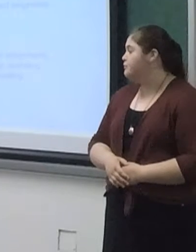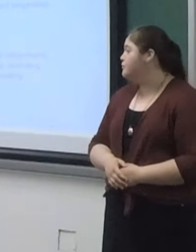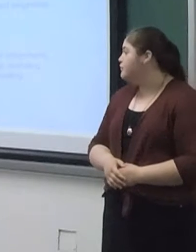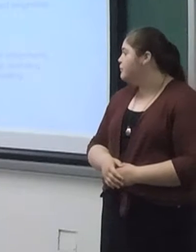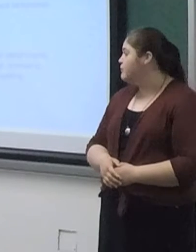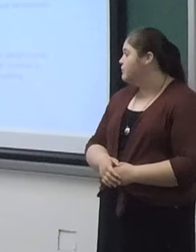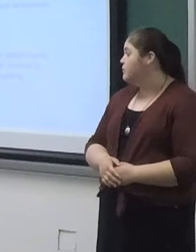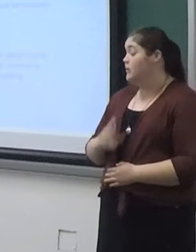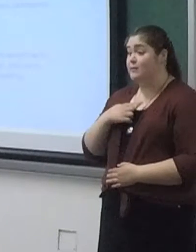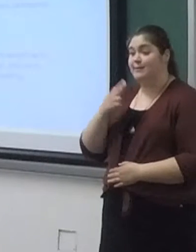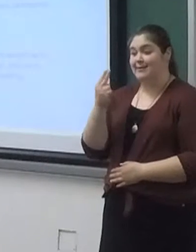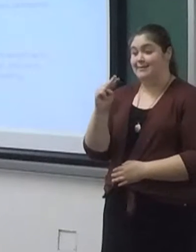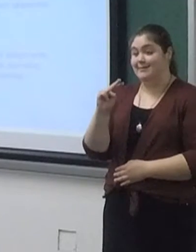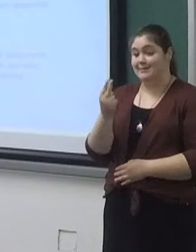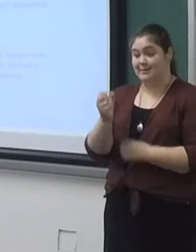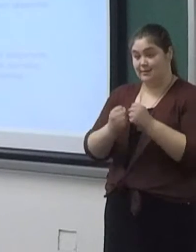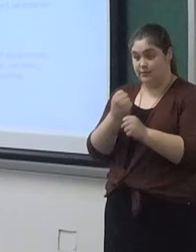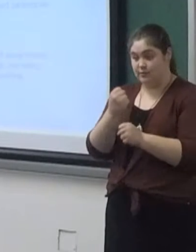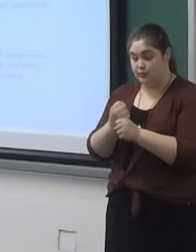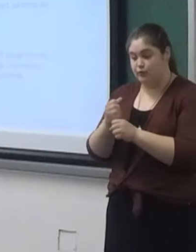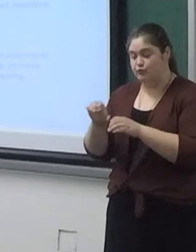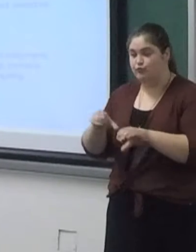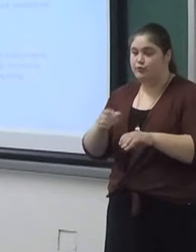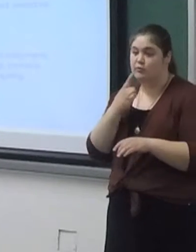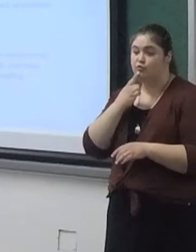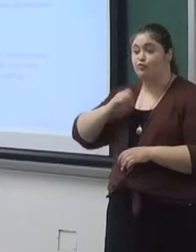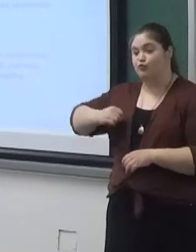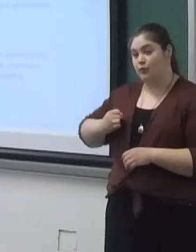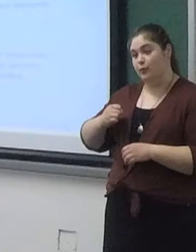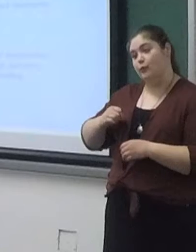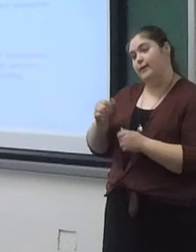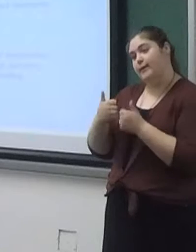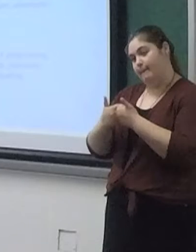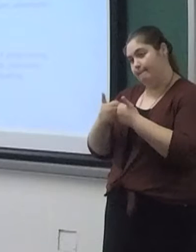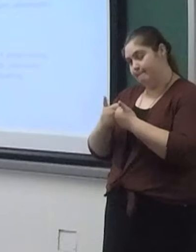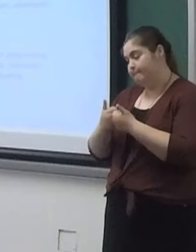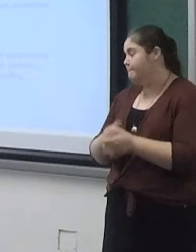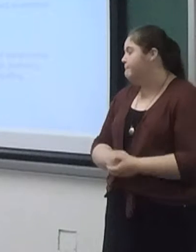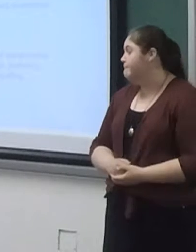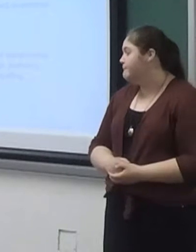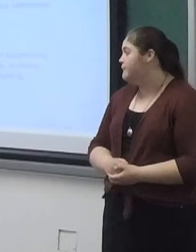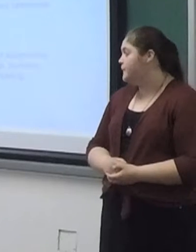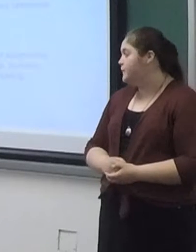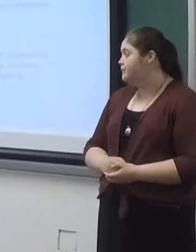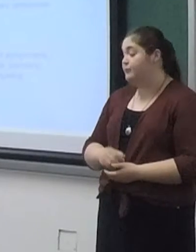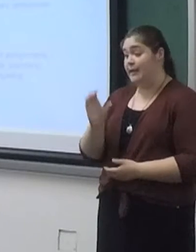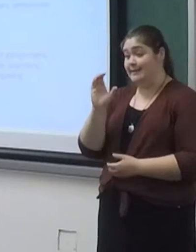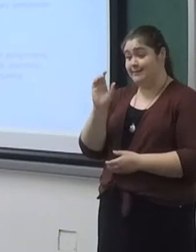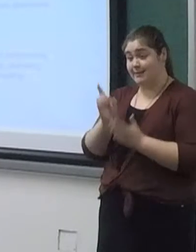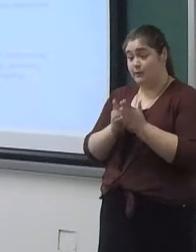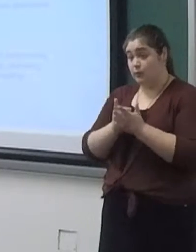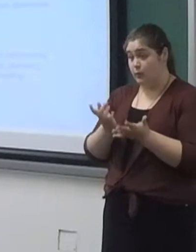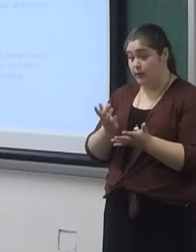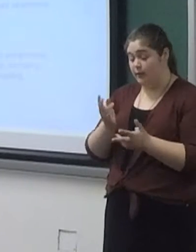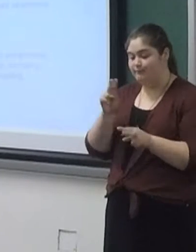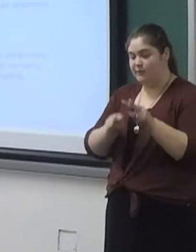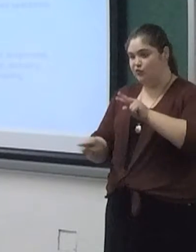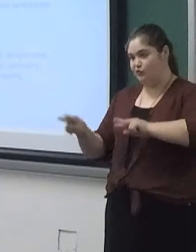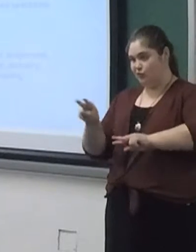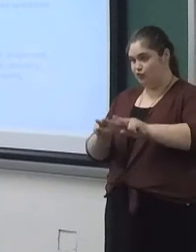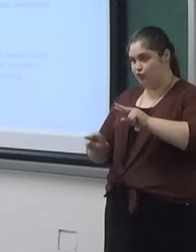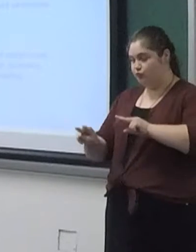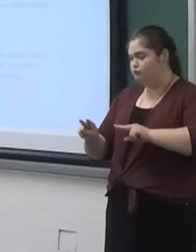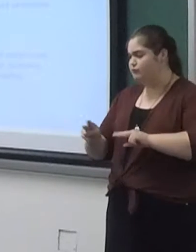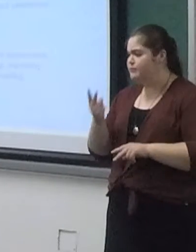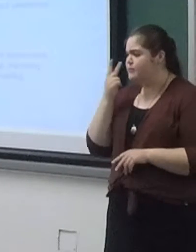And it was my second year doing the Red Wings games. And so then C hours were observation. I got